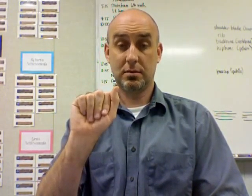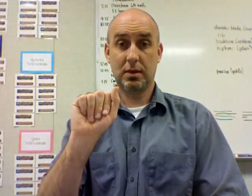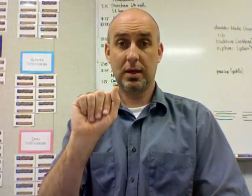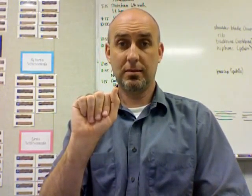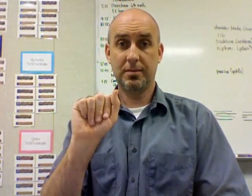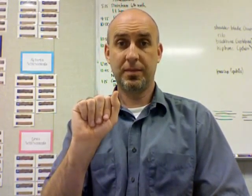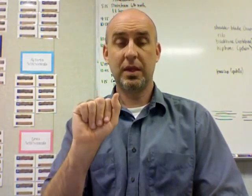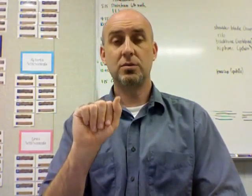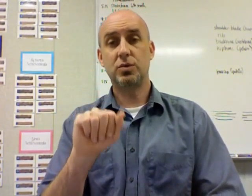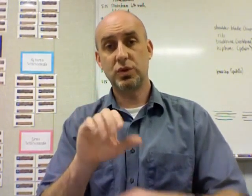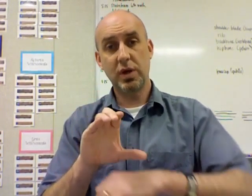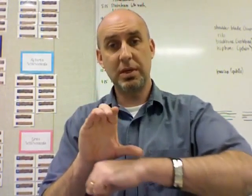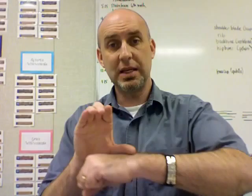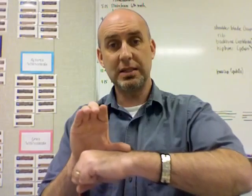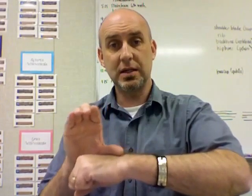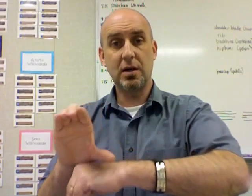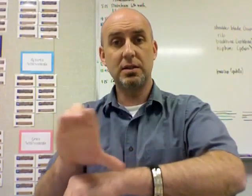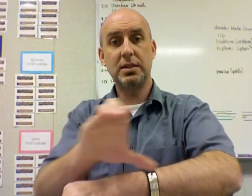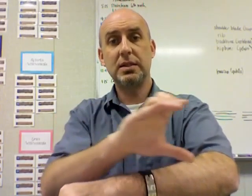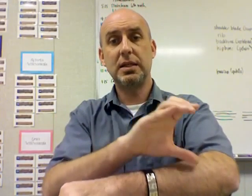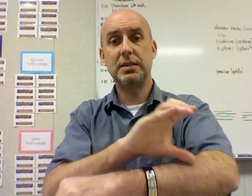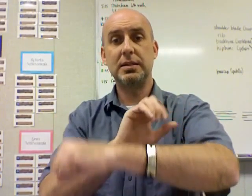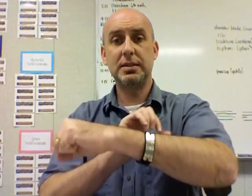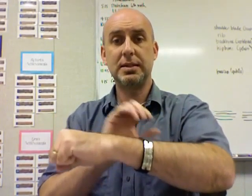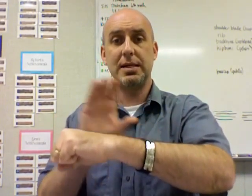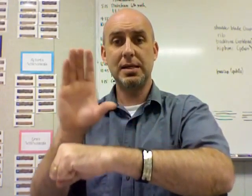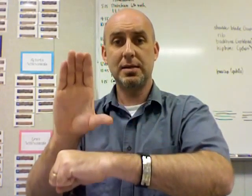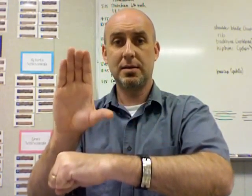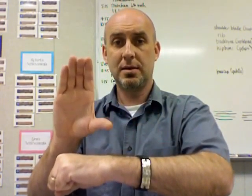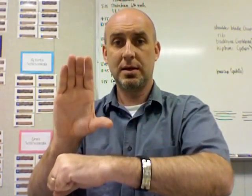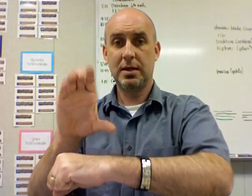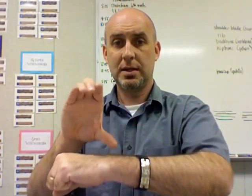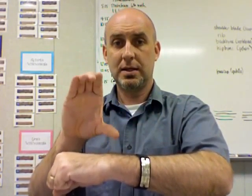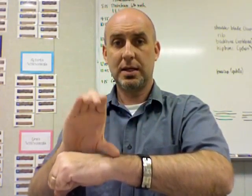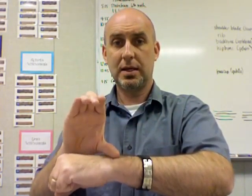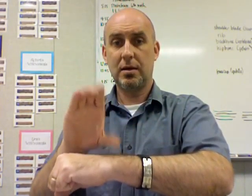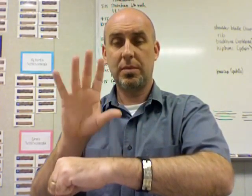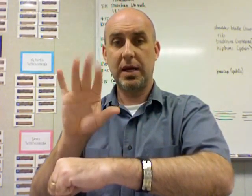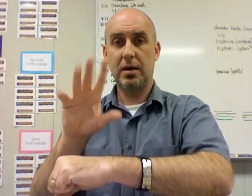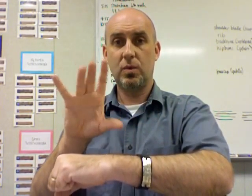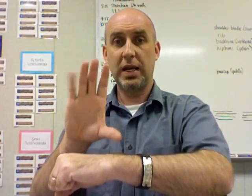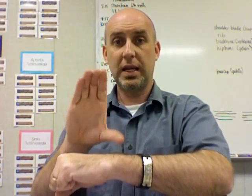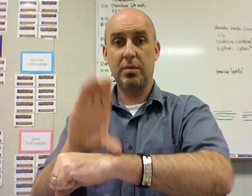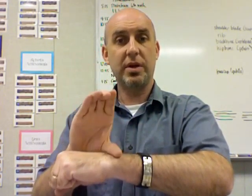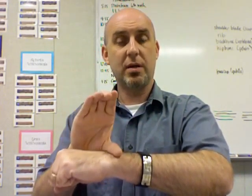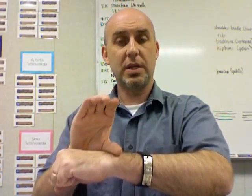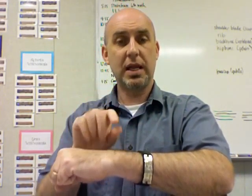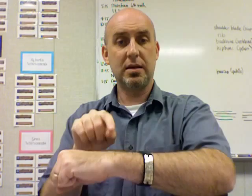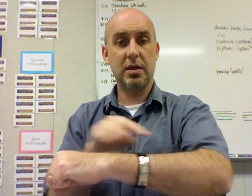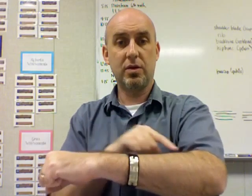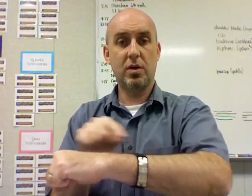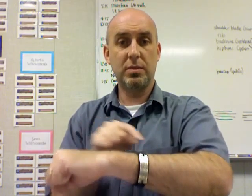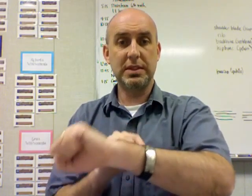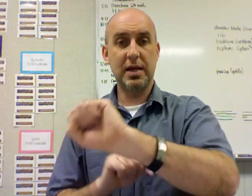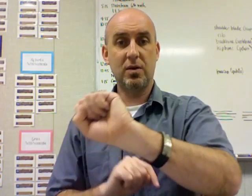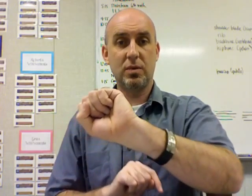Okay. So we're describing it as the continent. That's a C. That on my writing hand, my dominant hand. The other arm is down with like